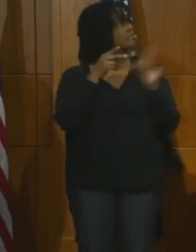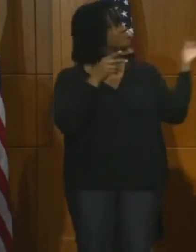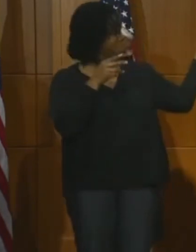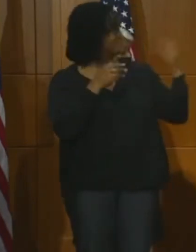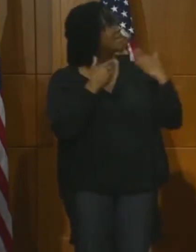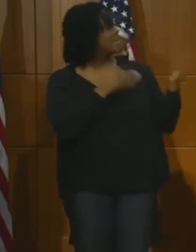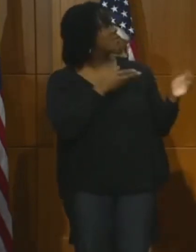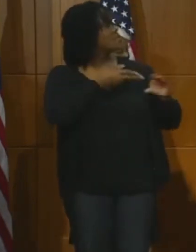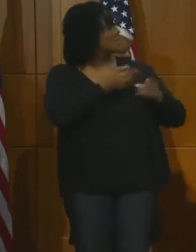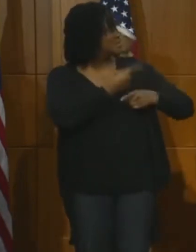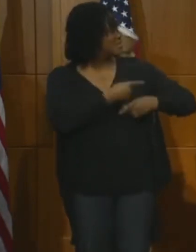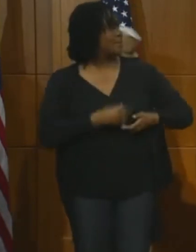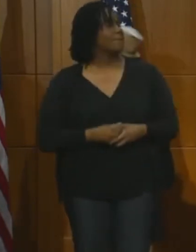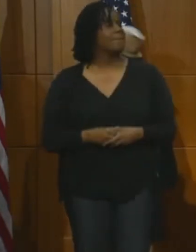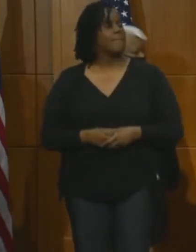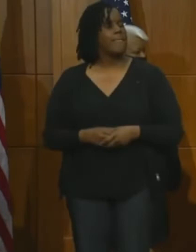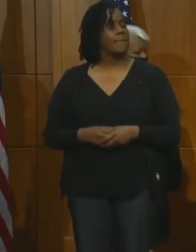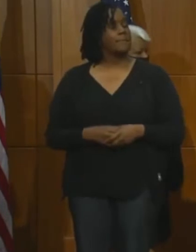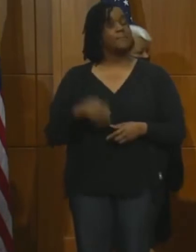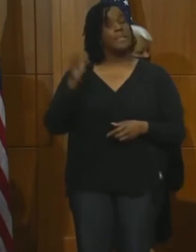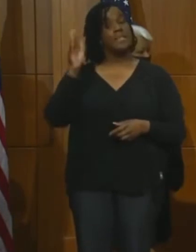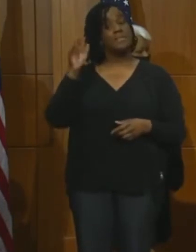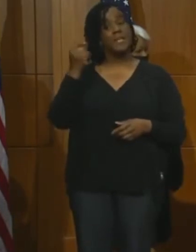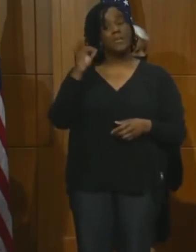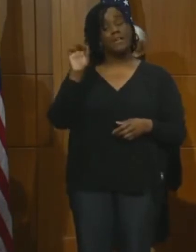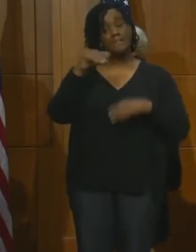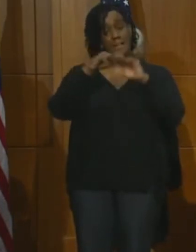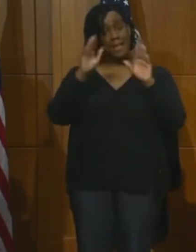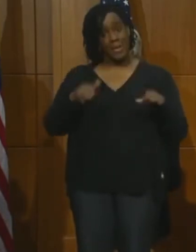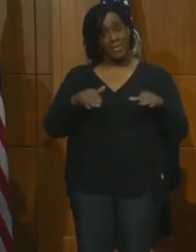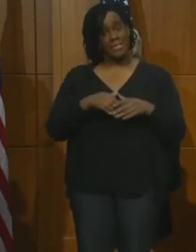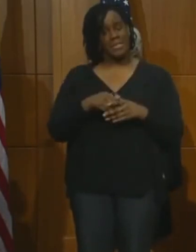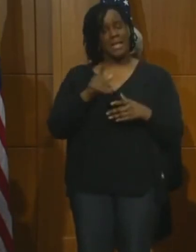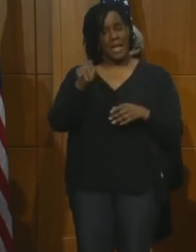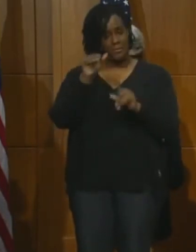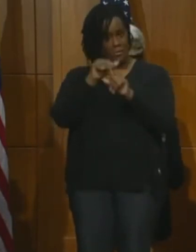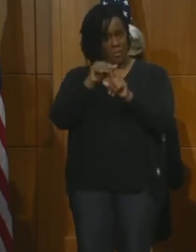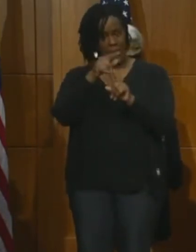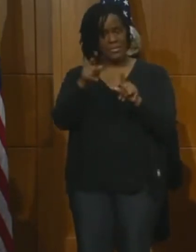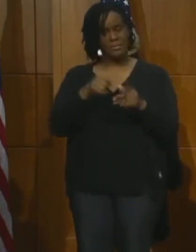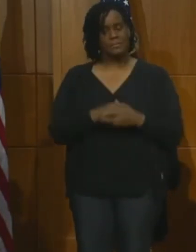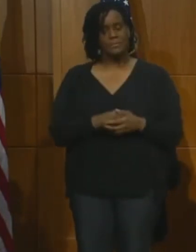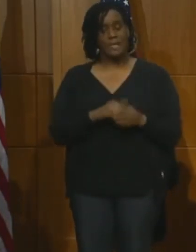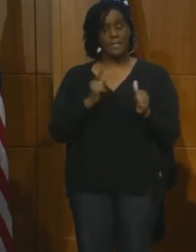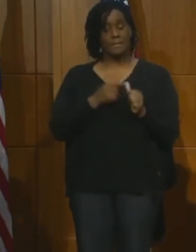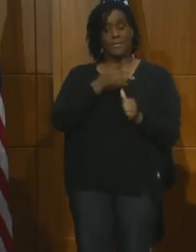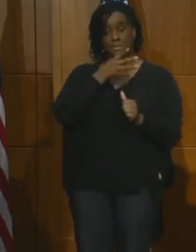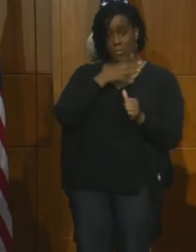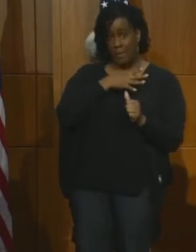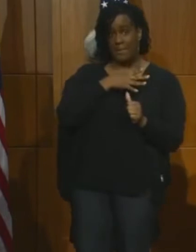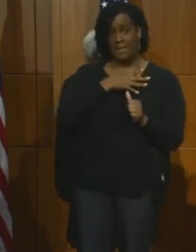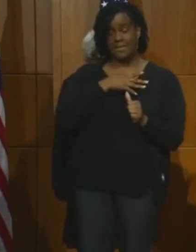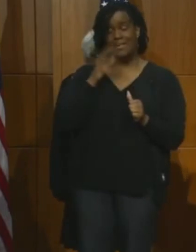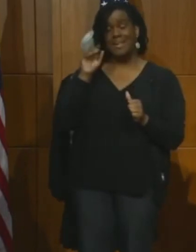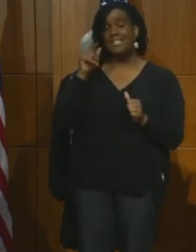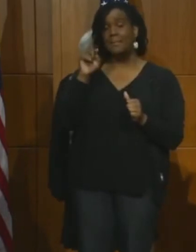thank you for joining us today. Our Speaker of the House, and I will remind you, the first woman Speaker